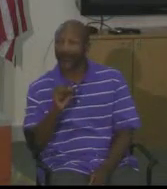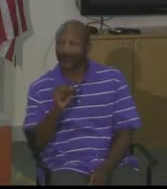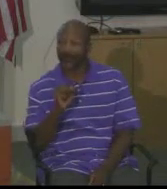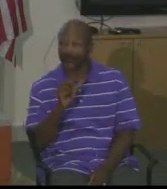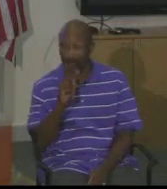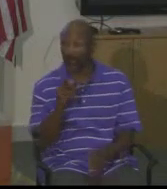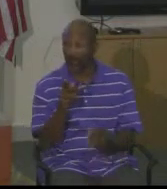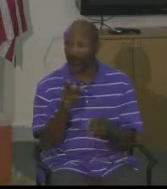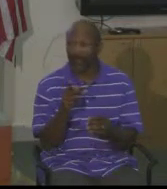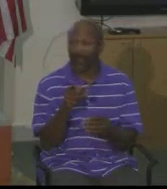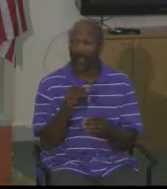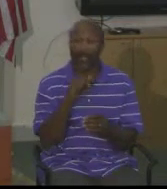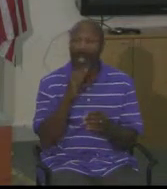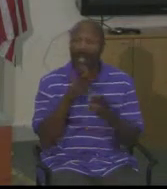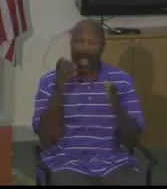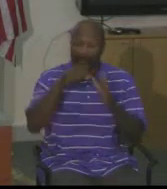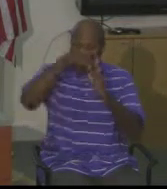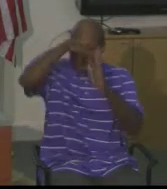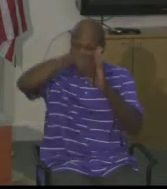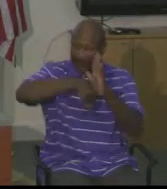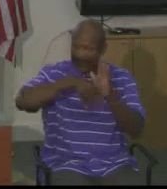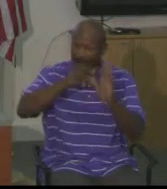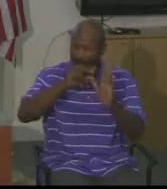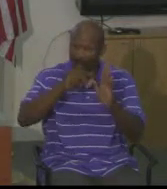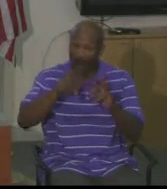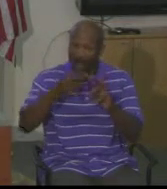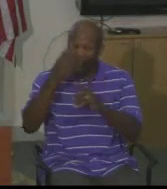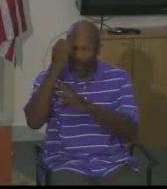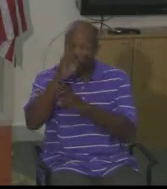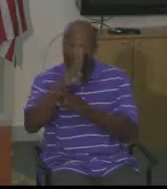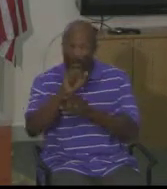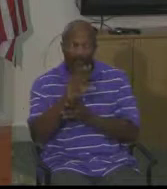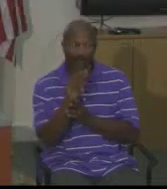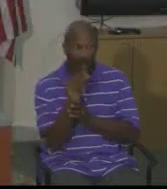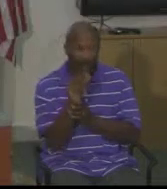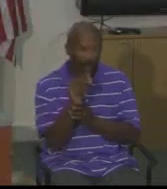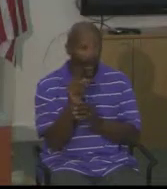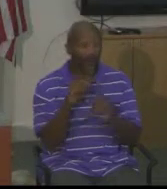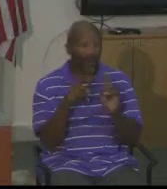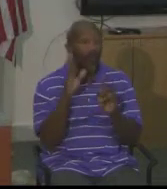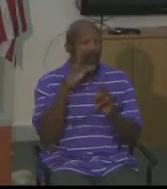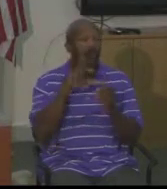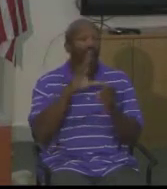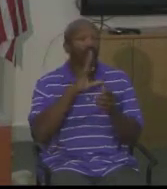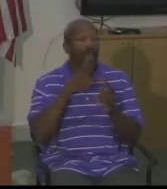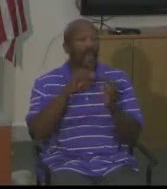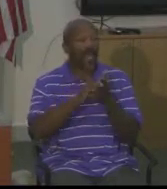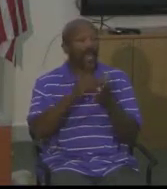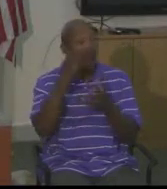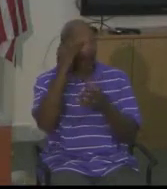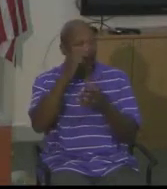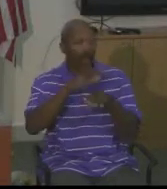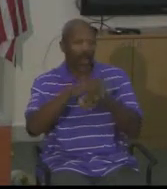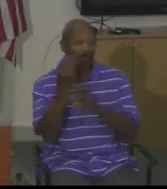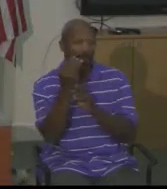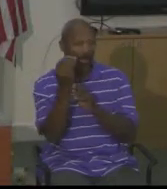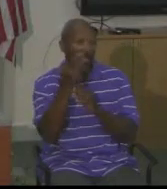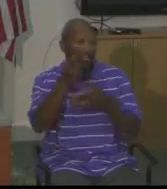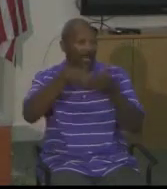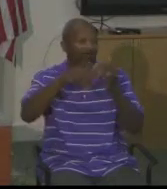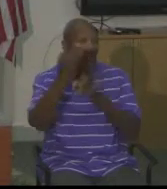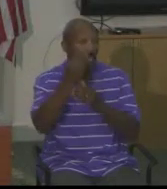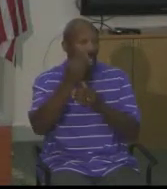Okay. I'm not going to go into a lot of detail tonight about memory buses, because we're going to do that when we talk about memory on Monday, next